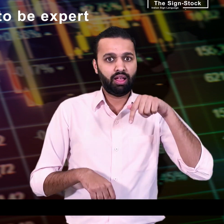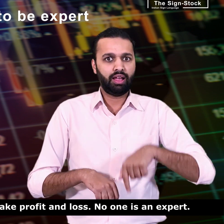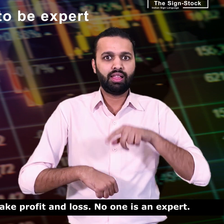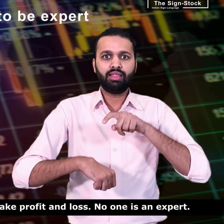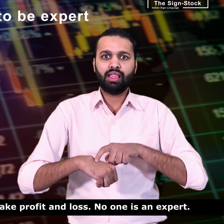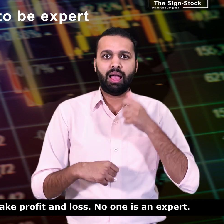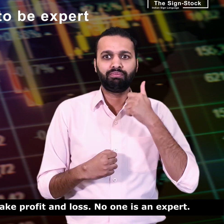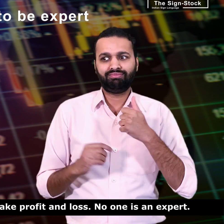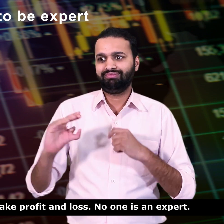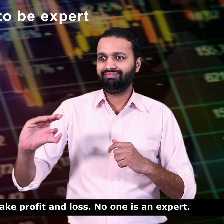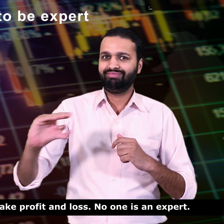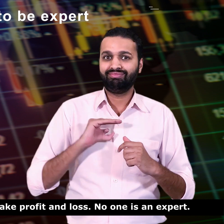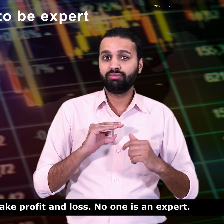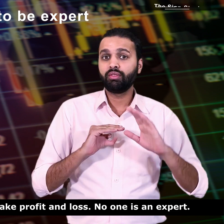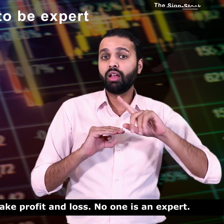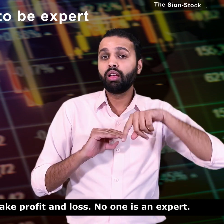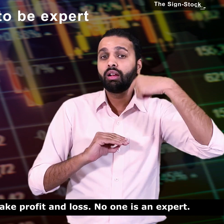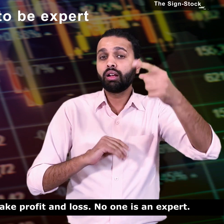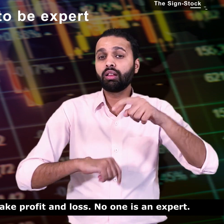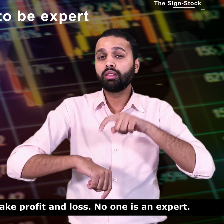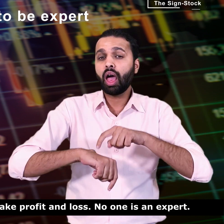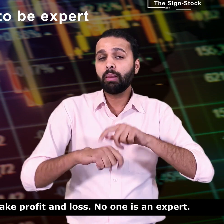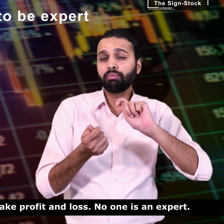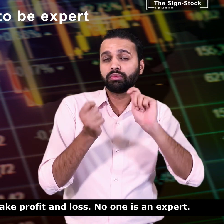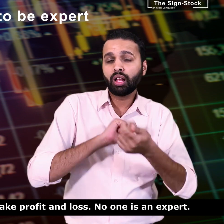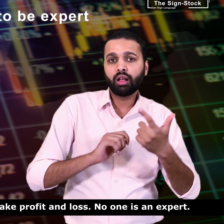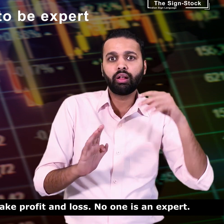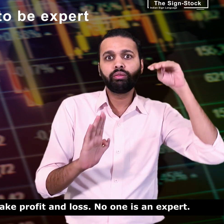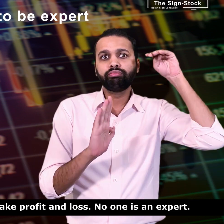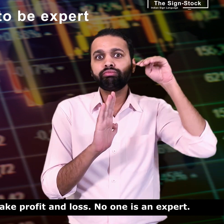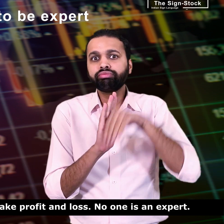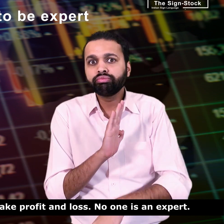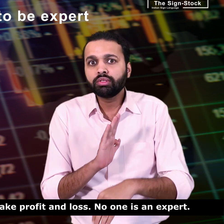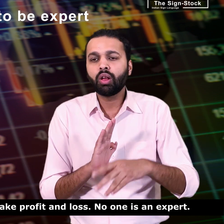Even people with experience often make profit and loss. No one is an expert.